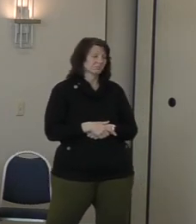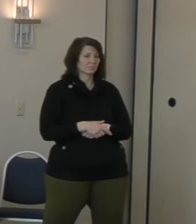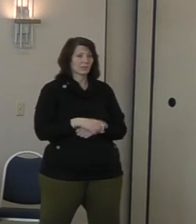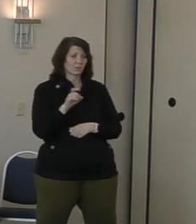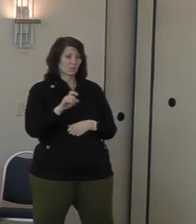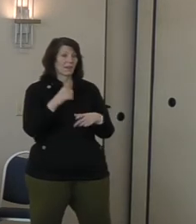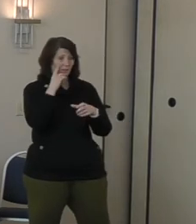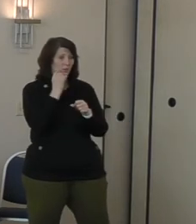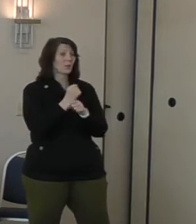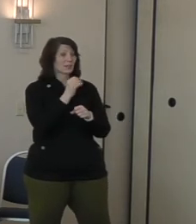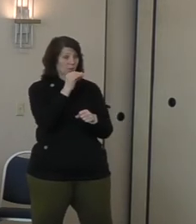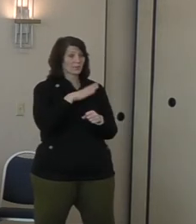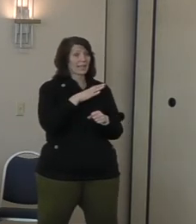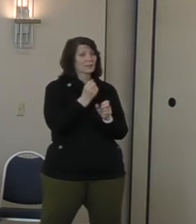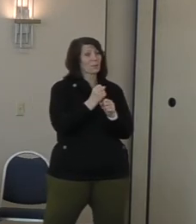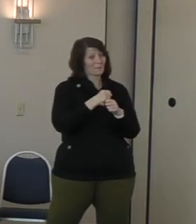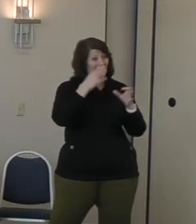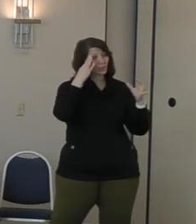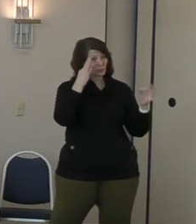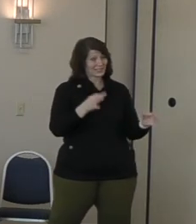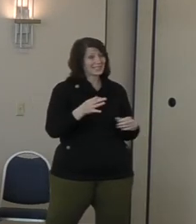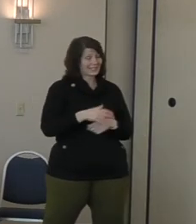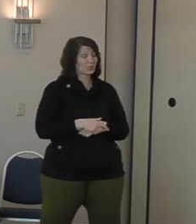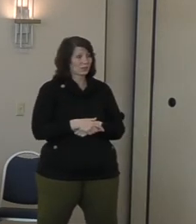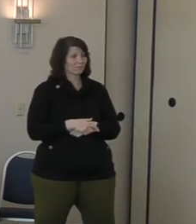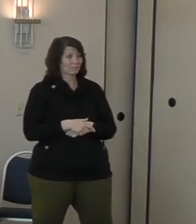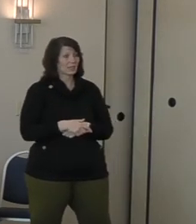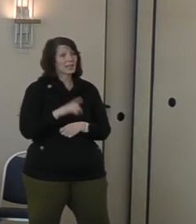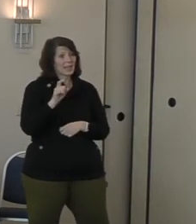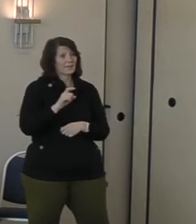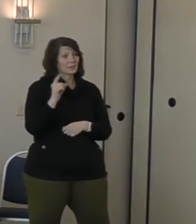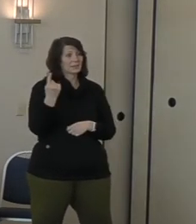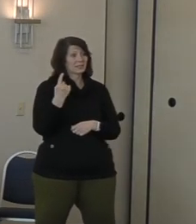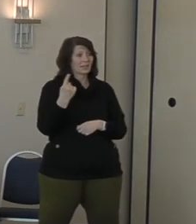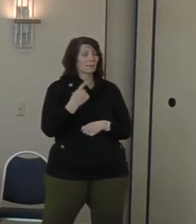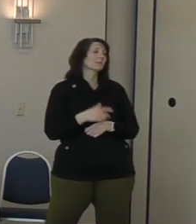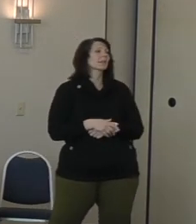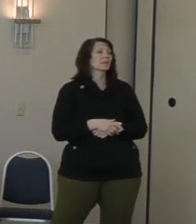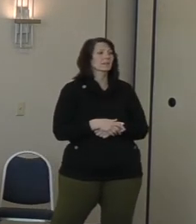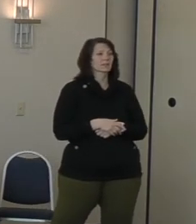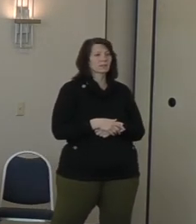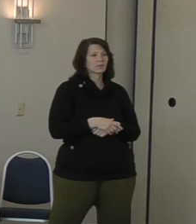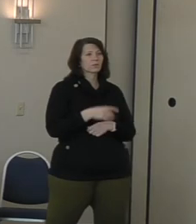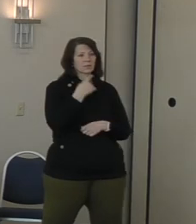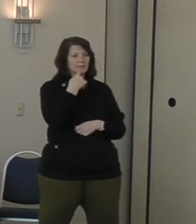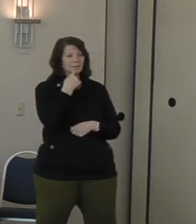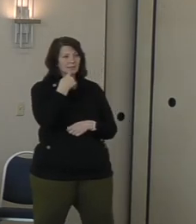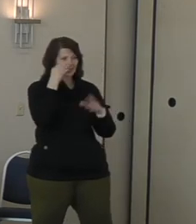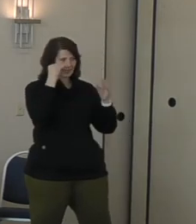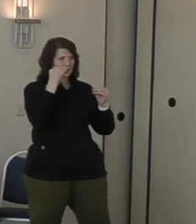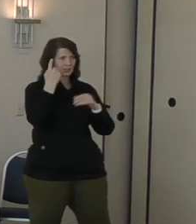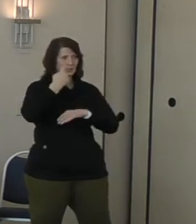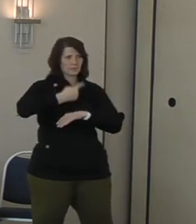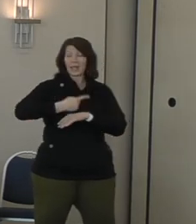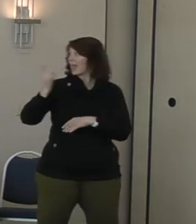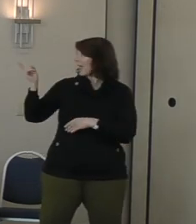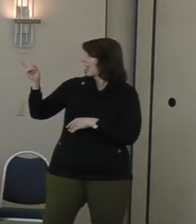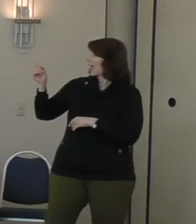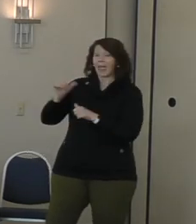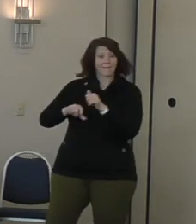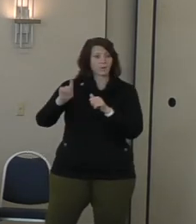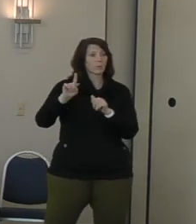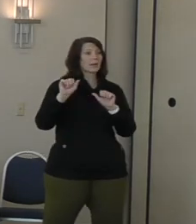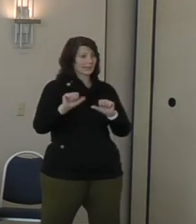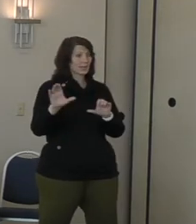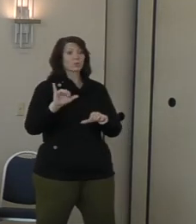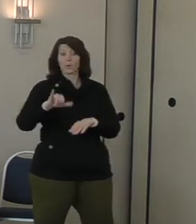You've got to trust those guys to make those decisions. And it's got to be something you implement from day one. Everybody can do this job.